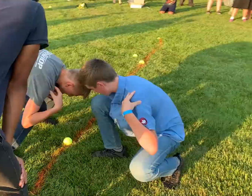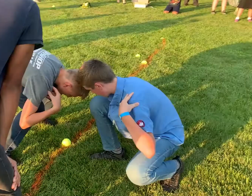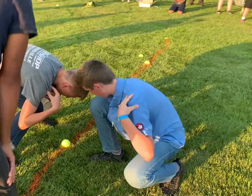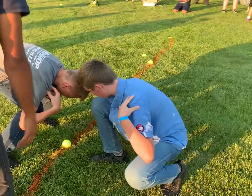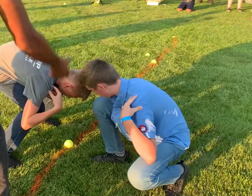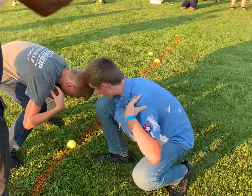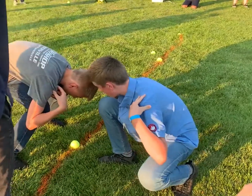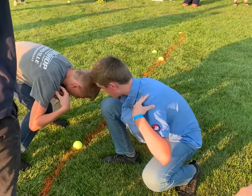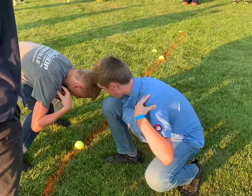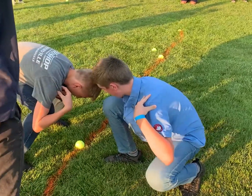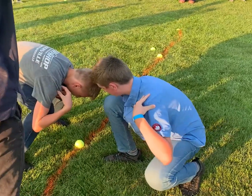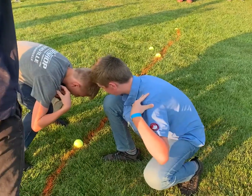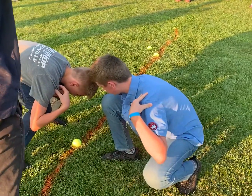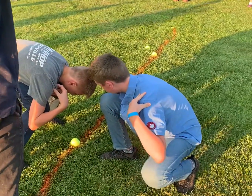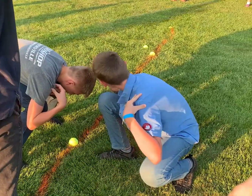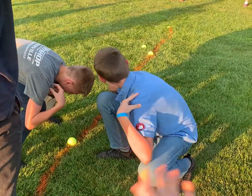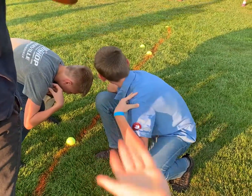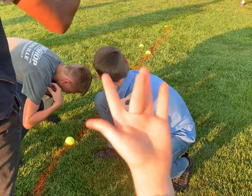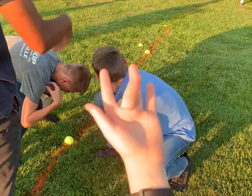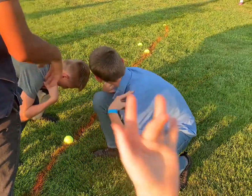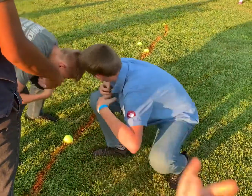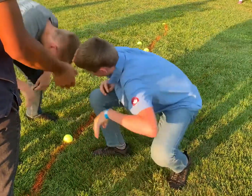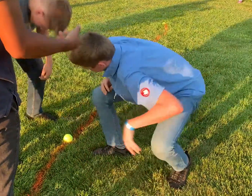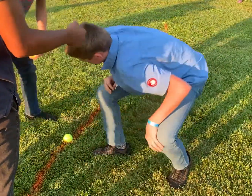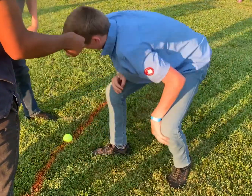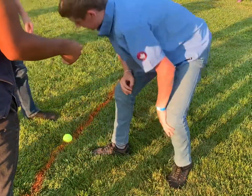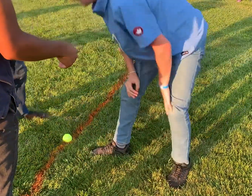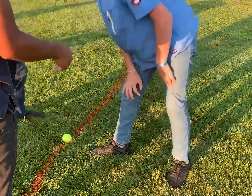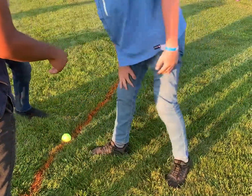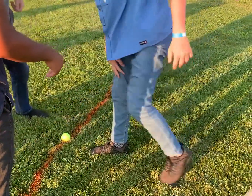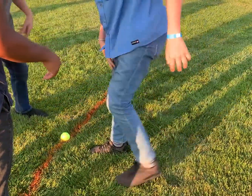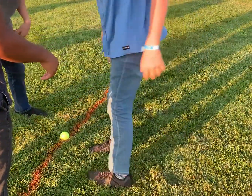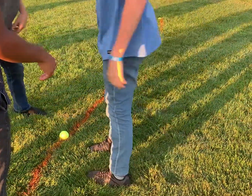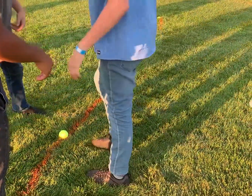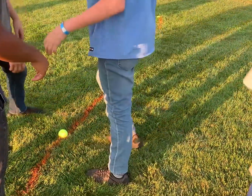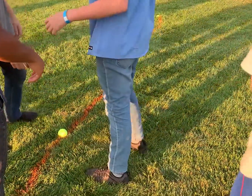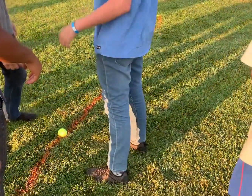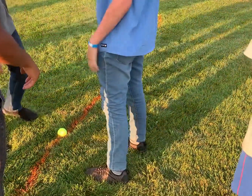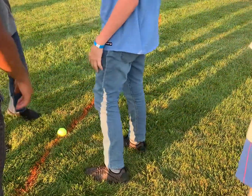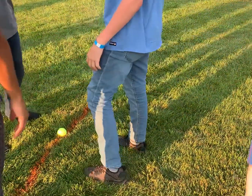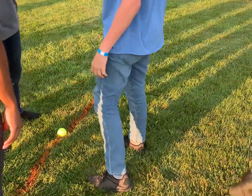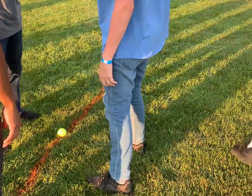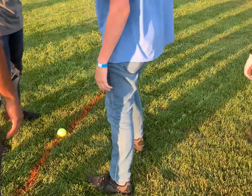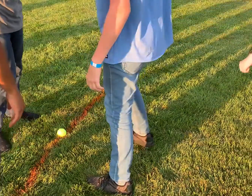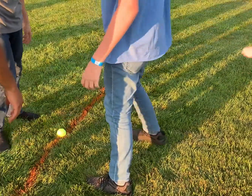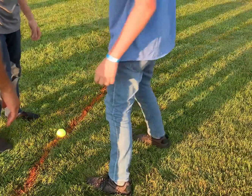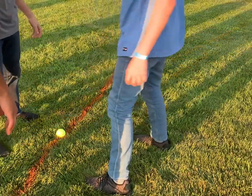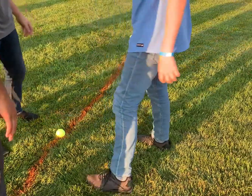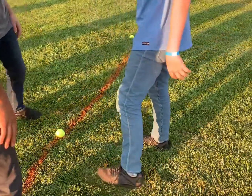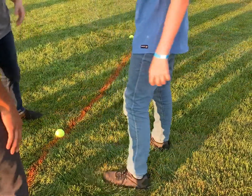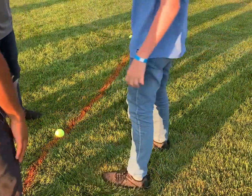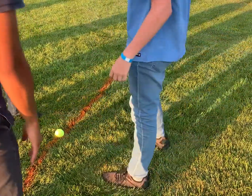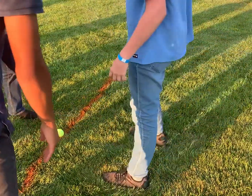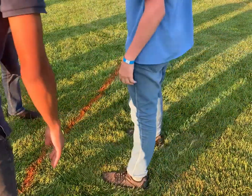Touch. You gotta touch the shoulders. Make him stand up. Yeah, make him stand up. Stand up. Full in the prime position. When I say toes, you touch your toes. You can stand back up.